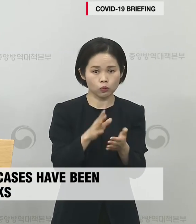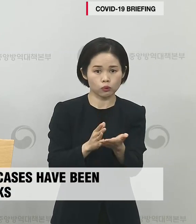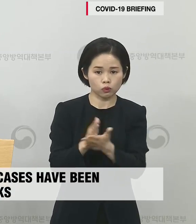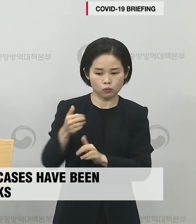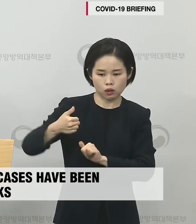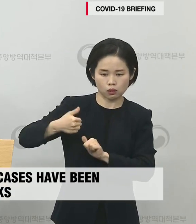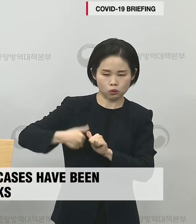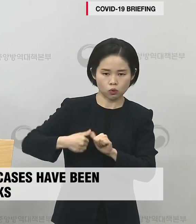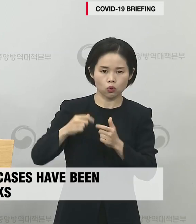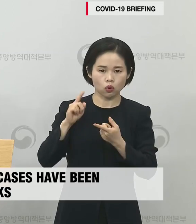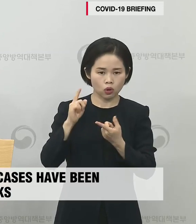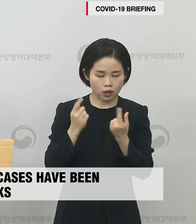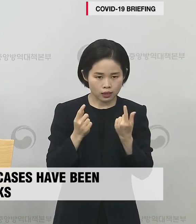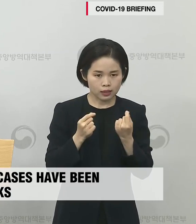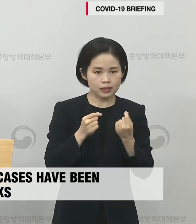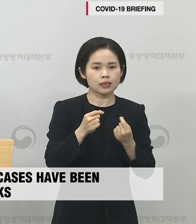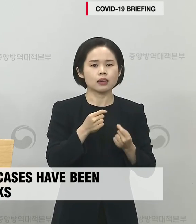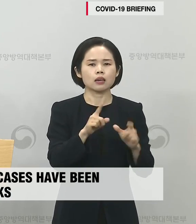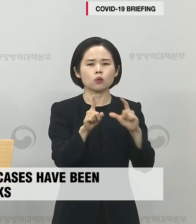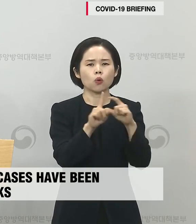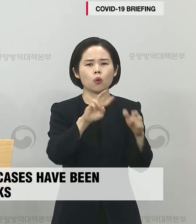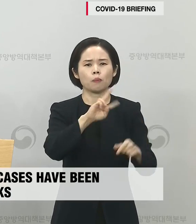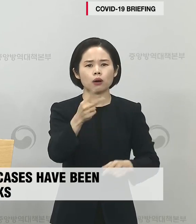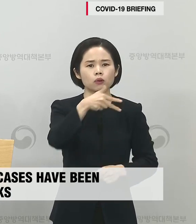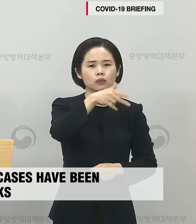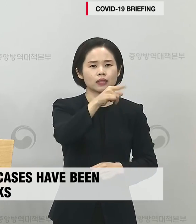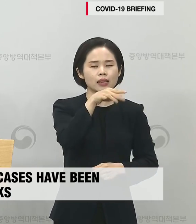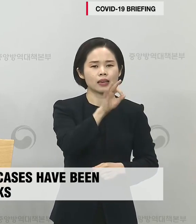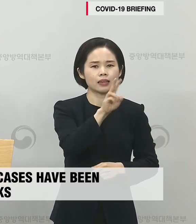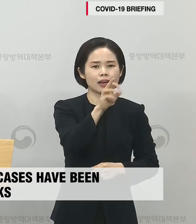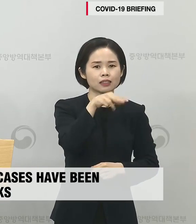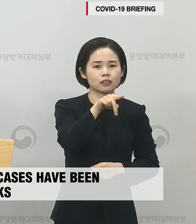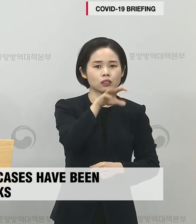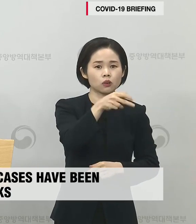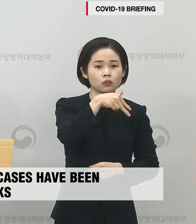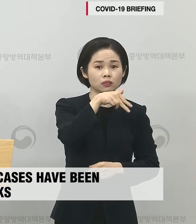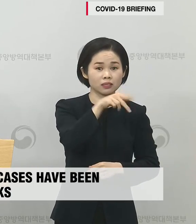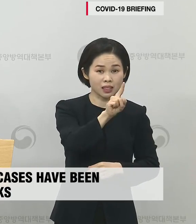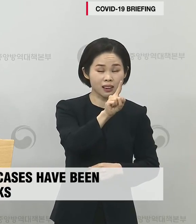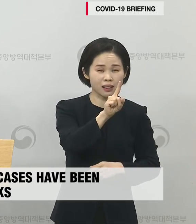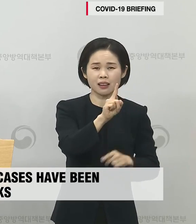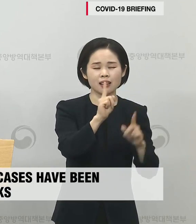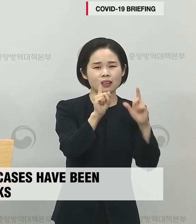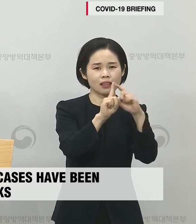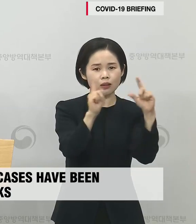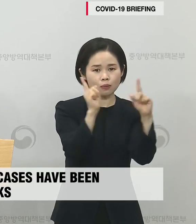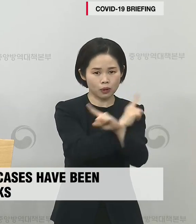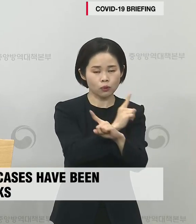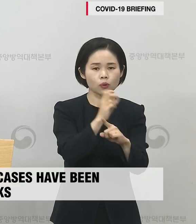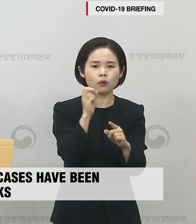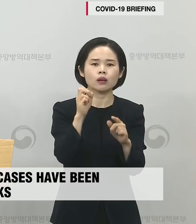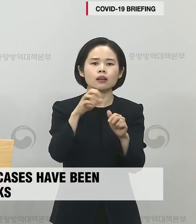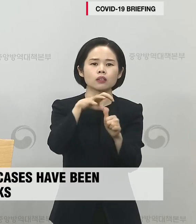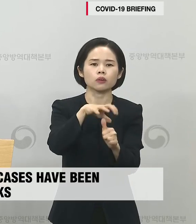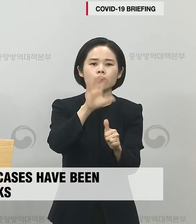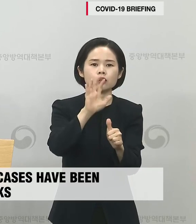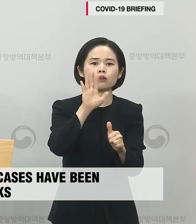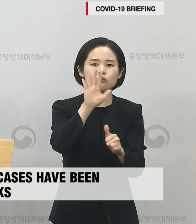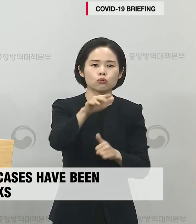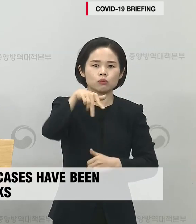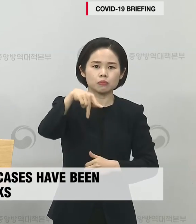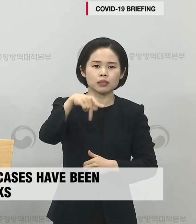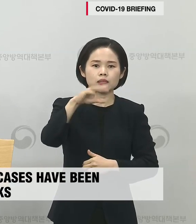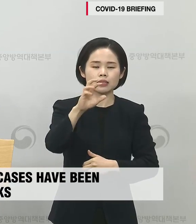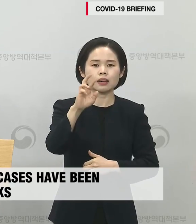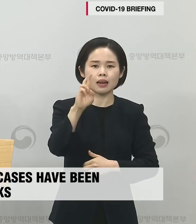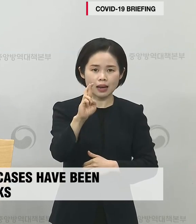go through the mandatory PCR testings anymore. And also we have been revising